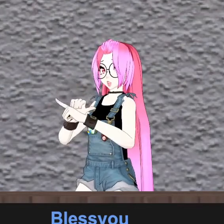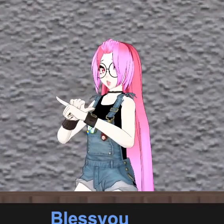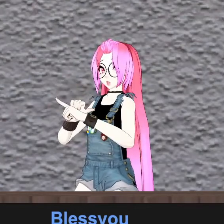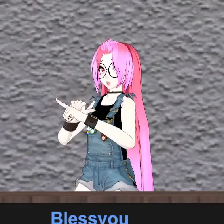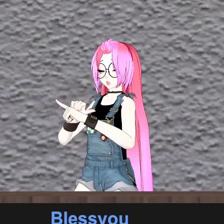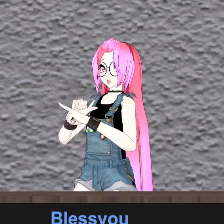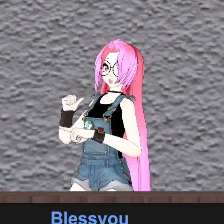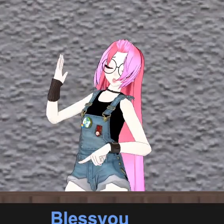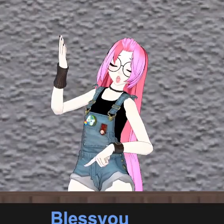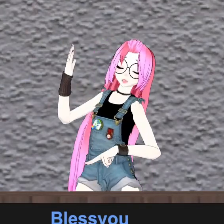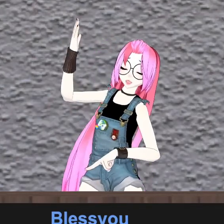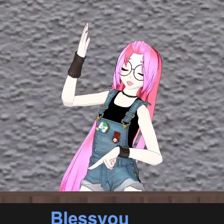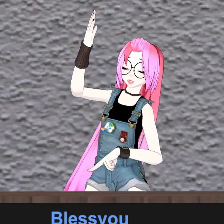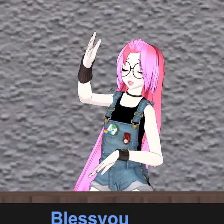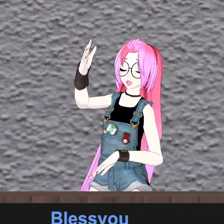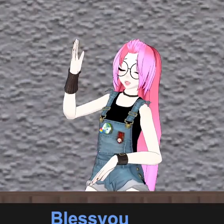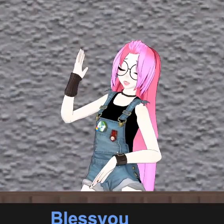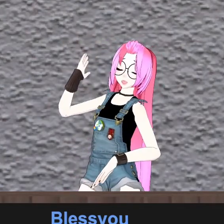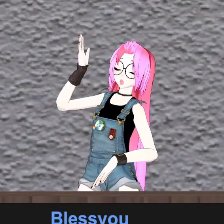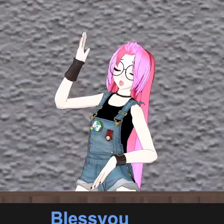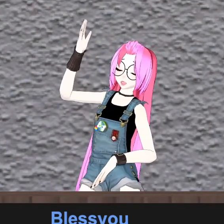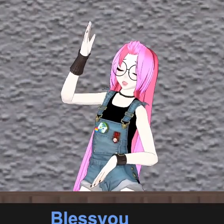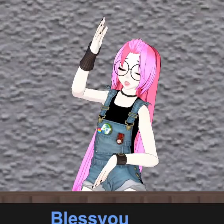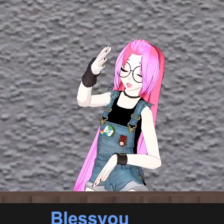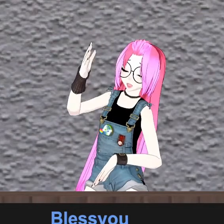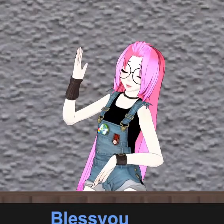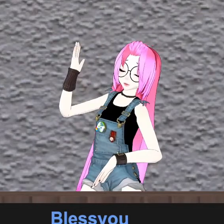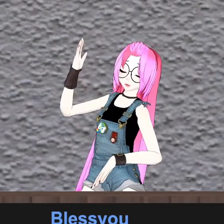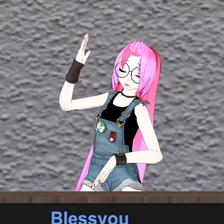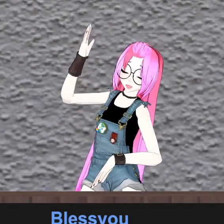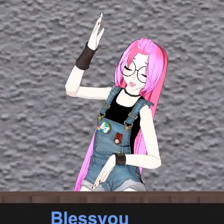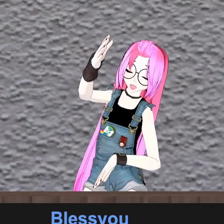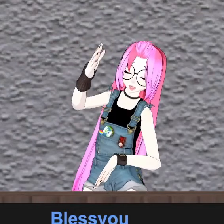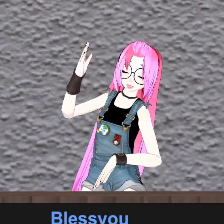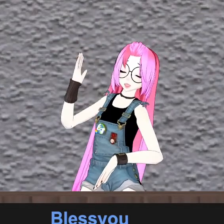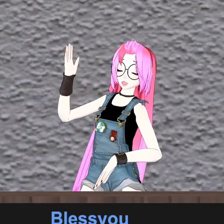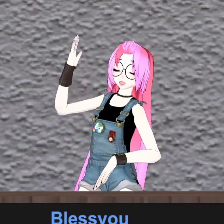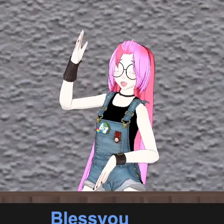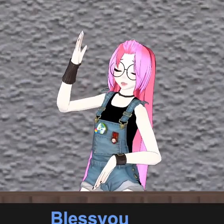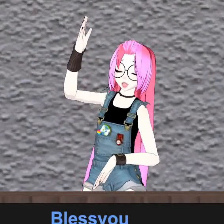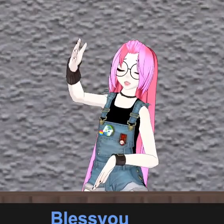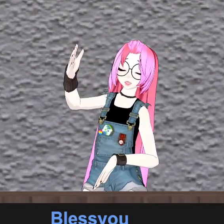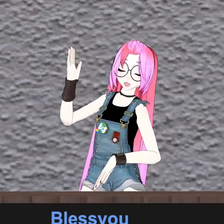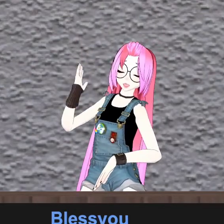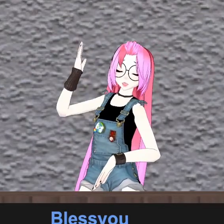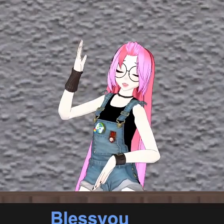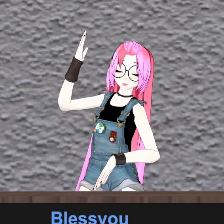Eventually? I sign eventually like this, like will. Just like, this kind of means like far in the future. Just